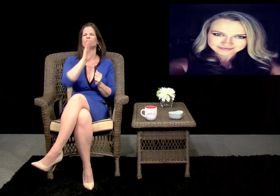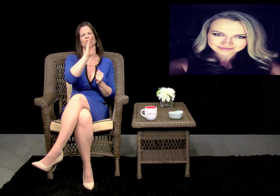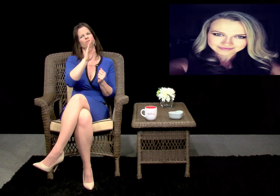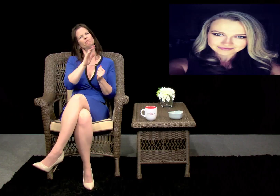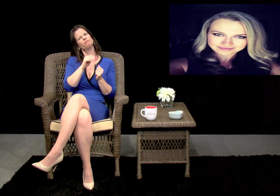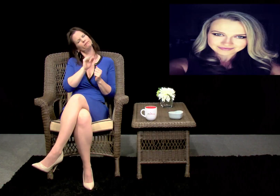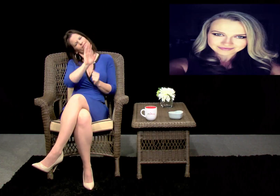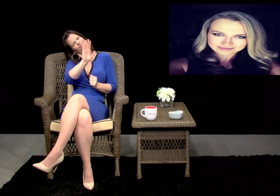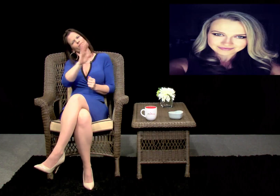heart.